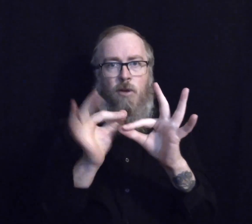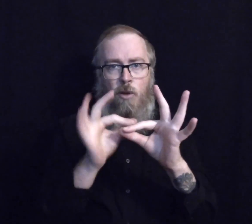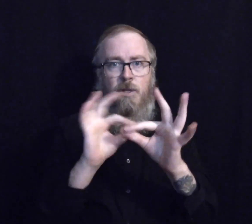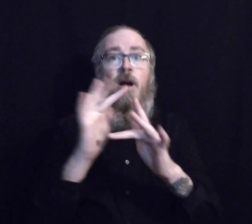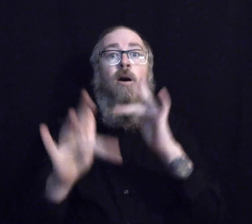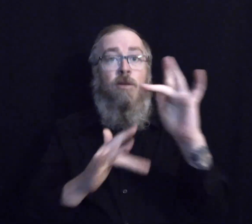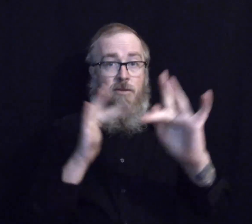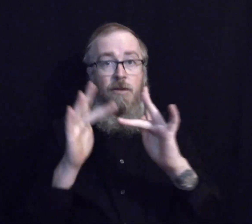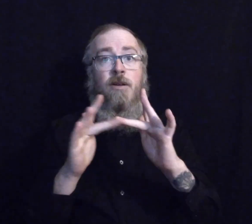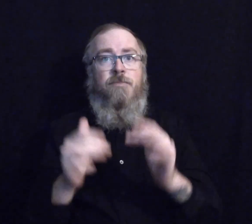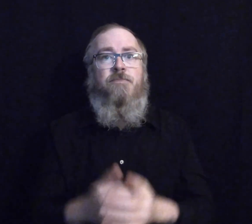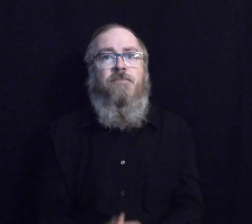online.